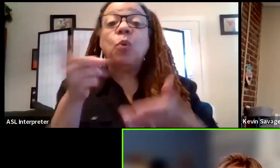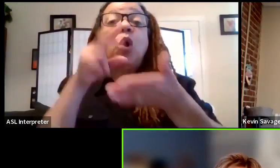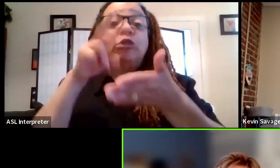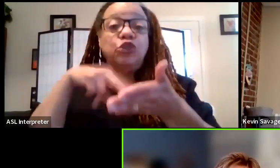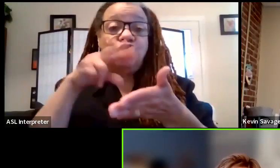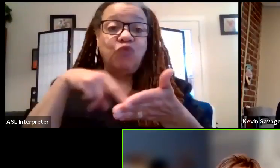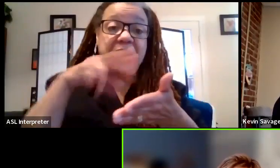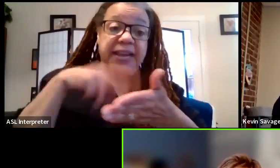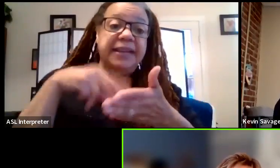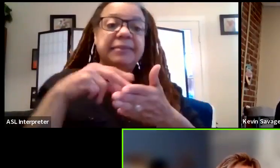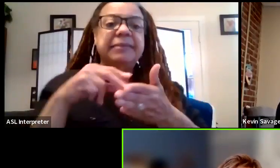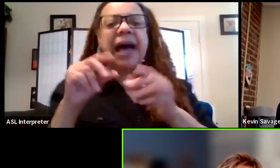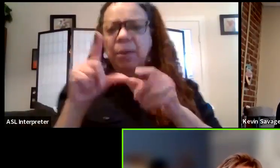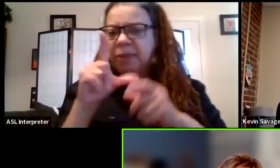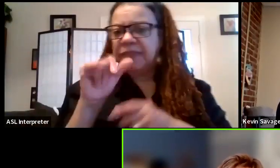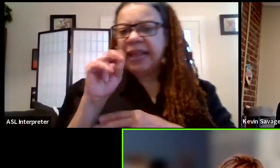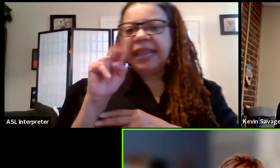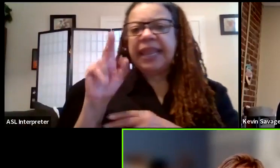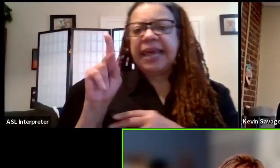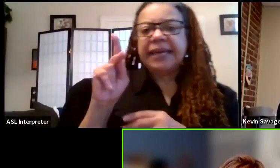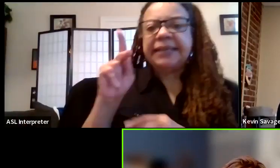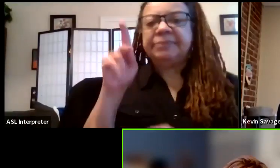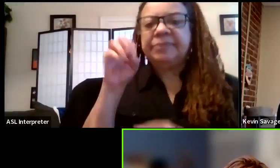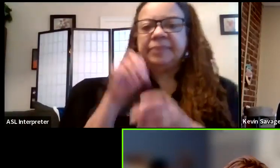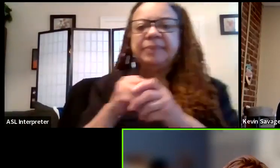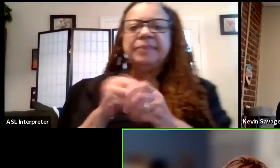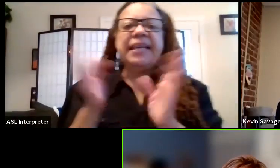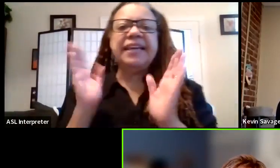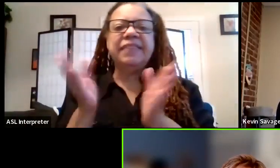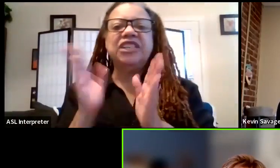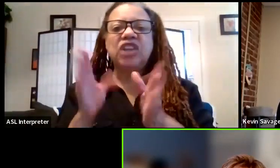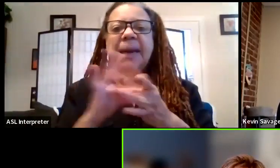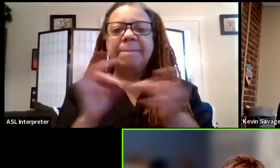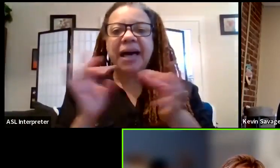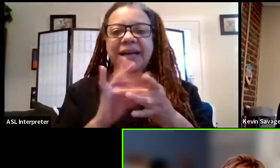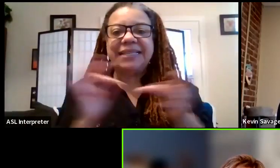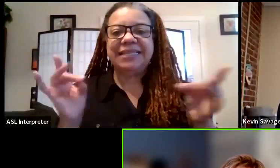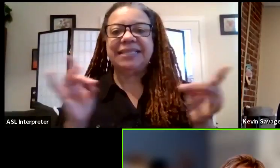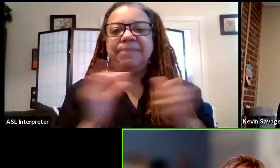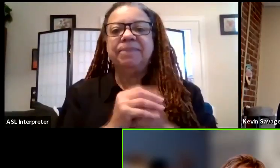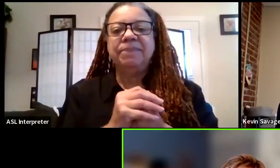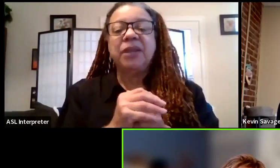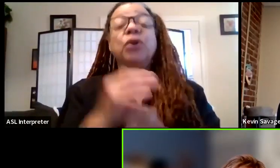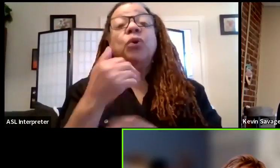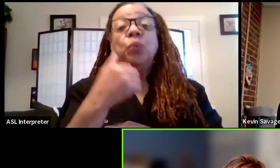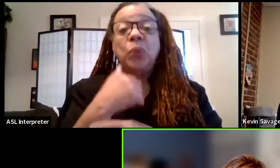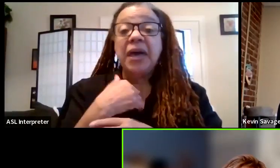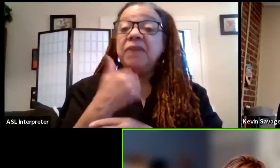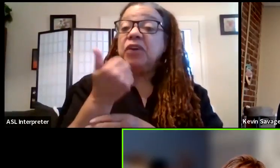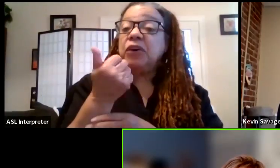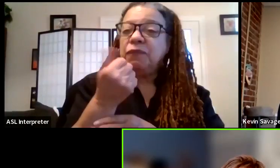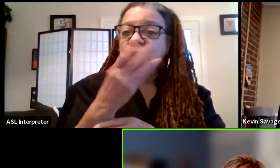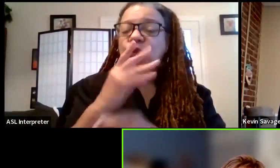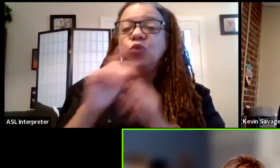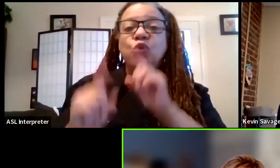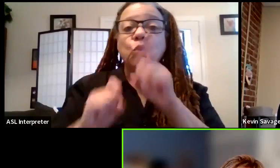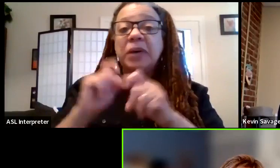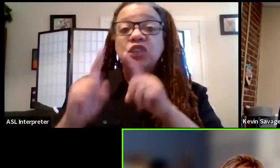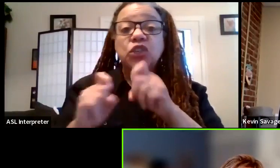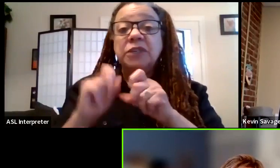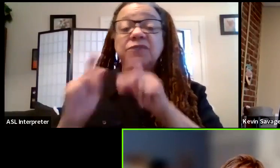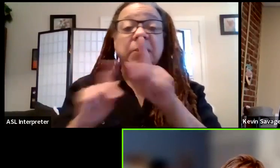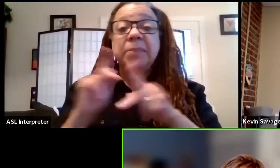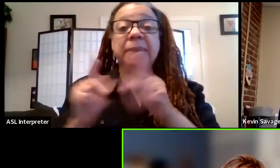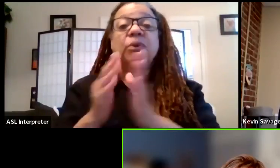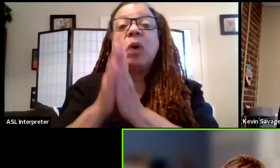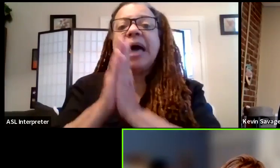actually put the link to the guidebook in the chat in a moment. We did have a couple of inquiries come in from individuals attending today that asked